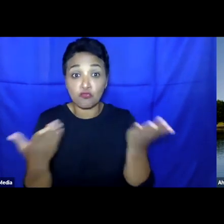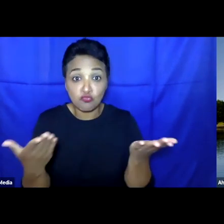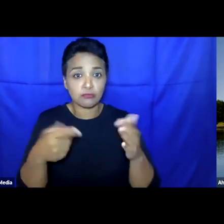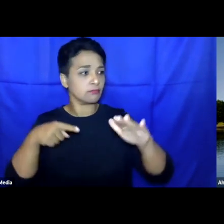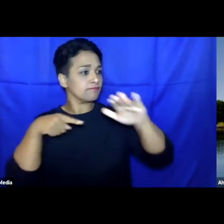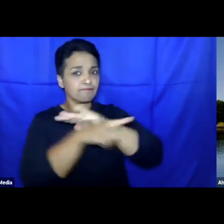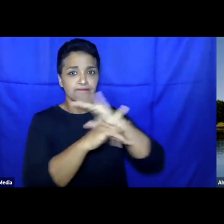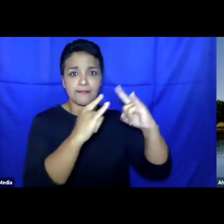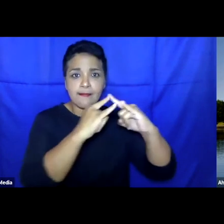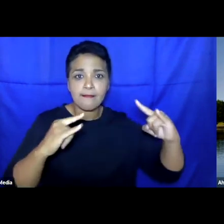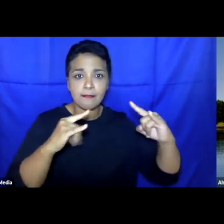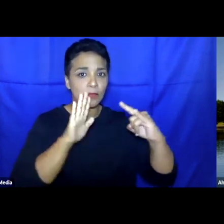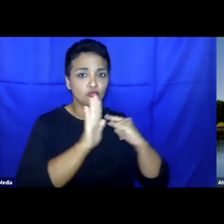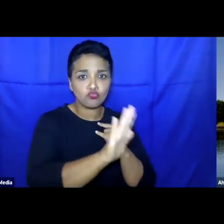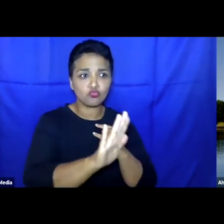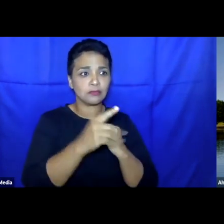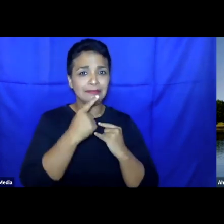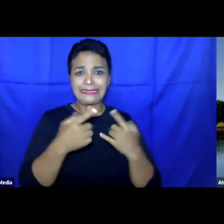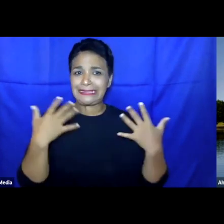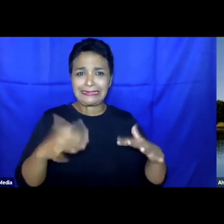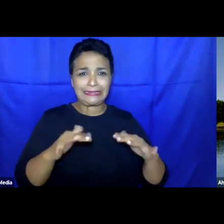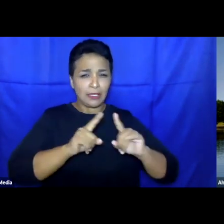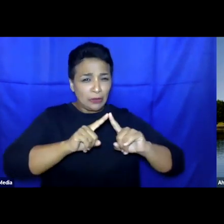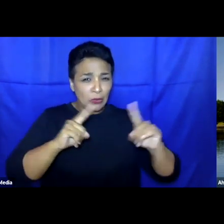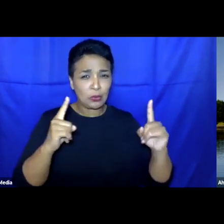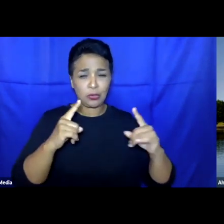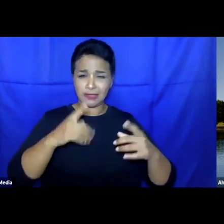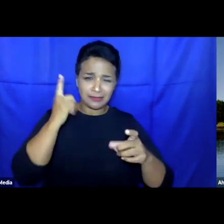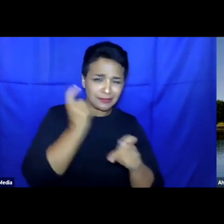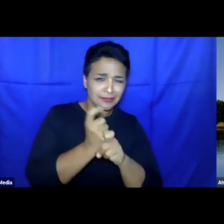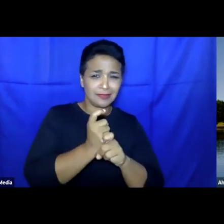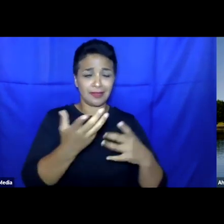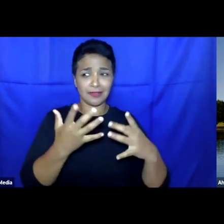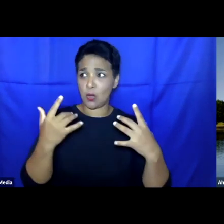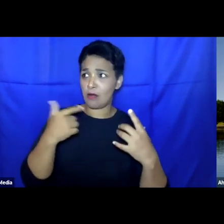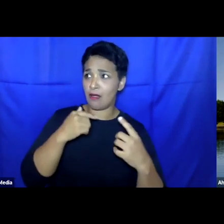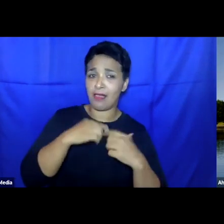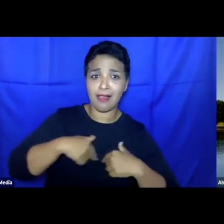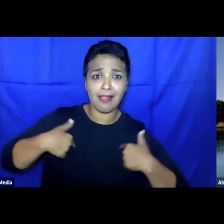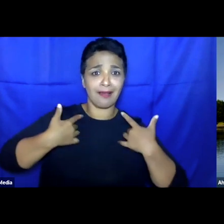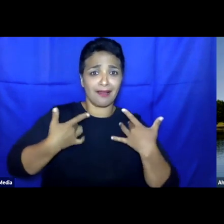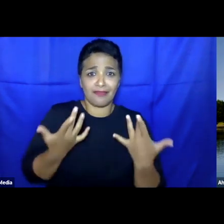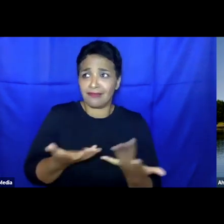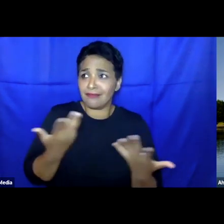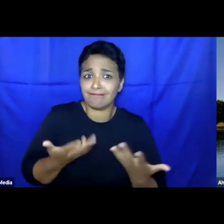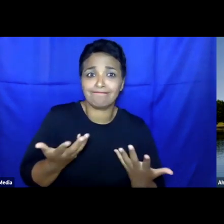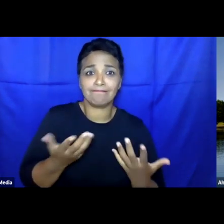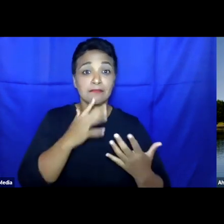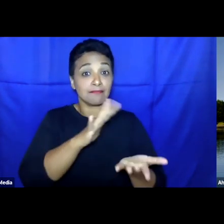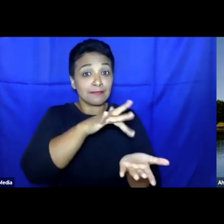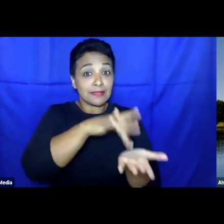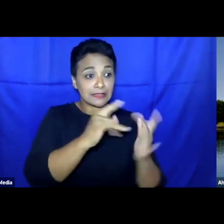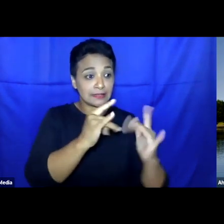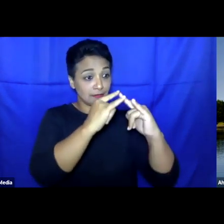processing in ways that expose them to the types of threats they faced to begin with, such as religious dissenters being housed together